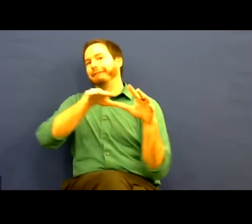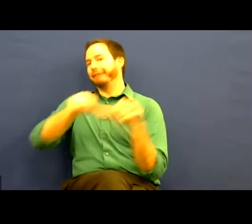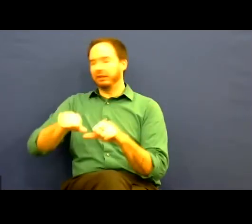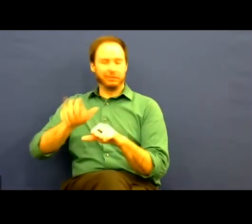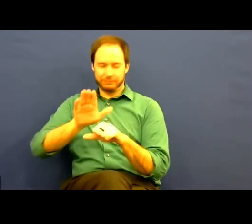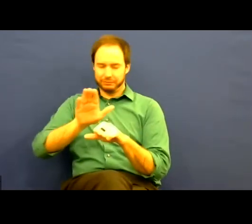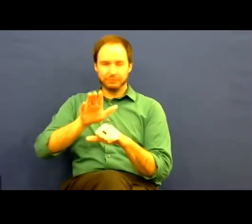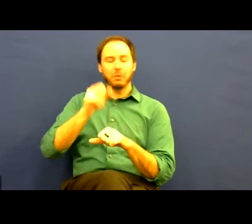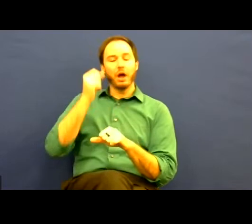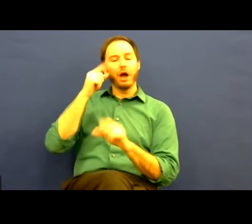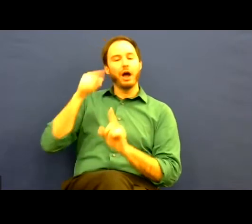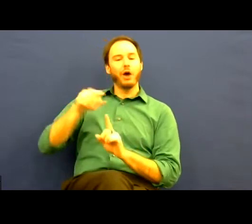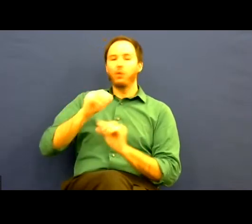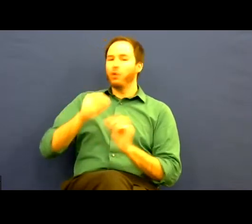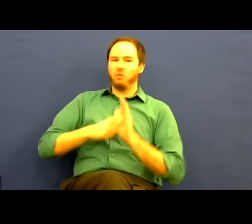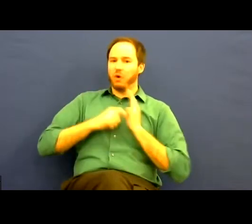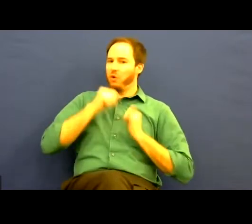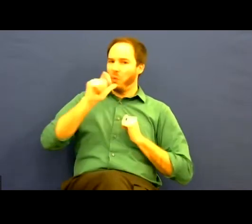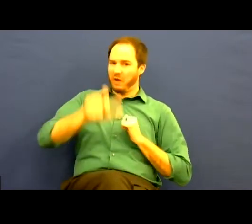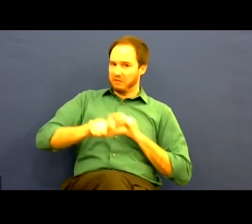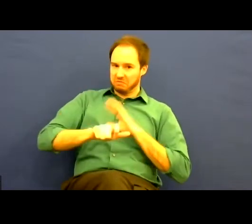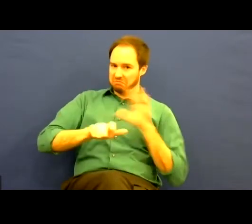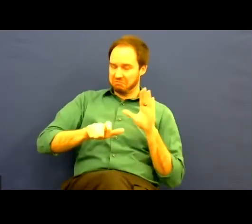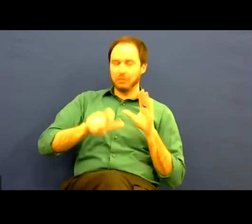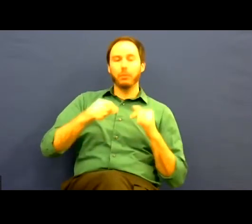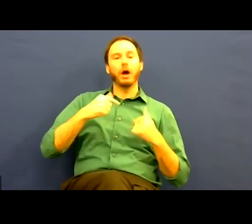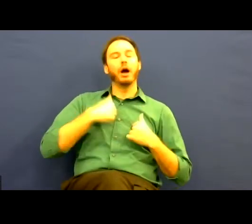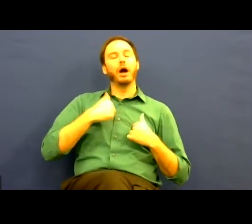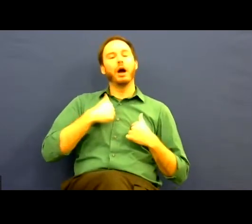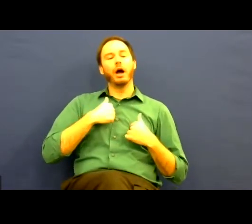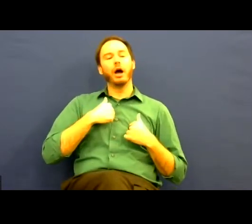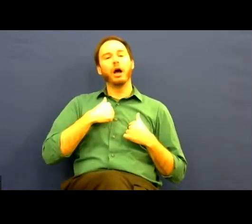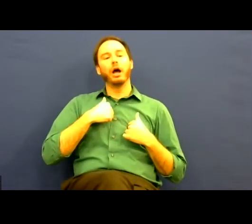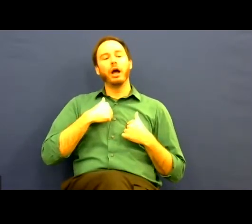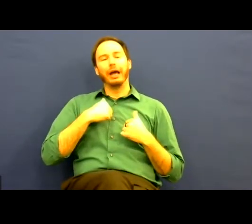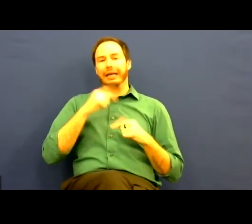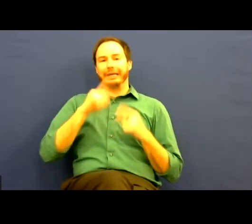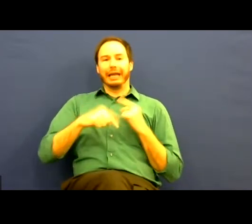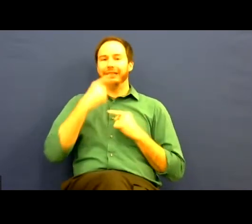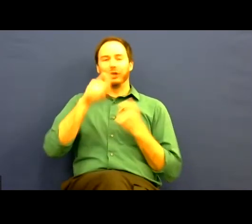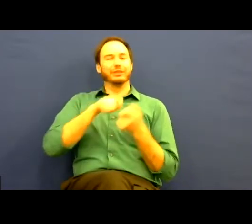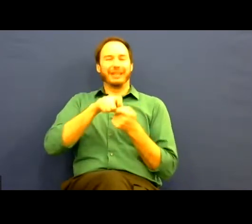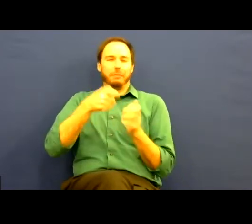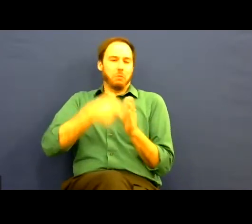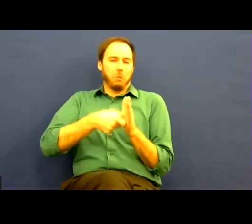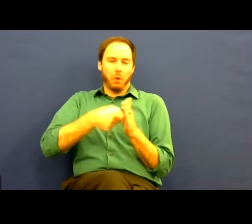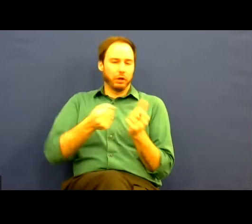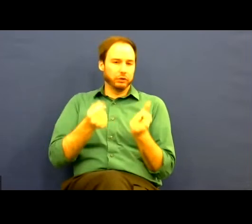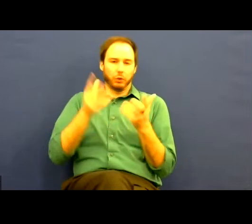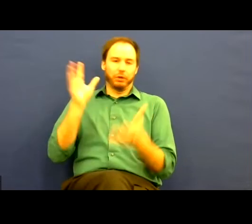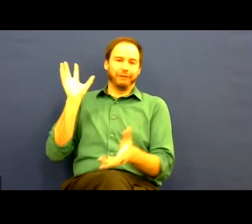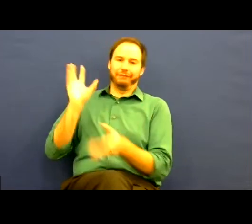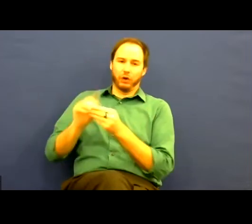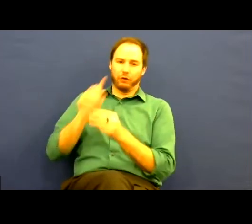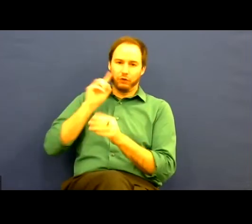no such requirement to do so. I can't tell you how much it's going to cost. There's so many variables involved in that.